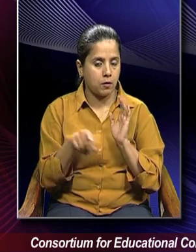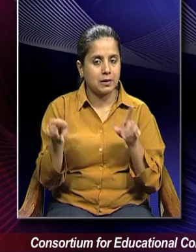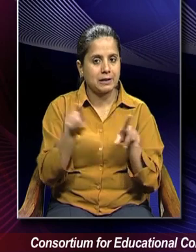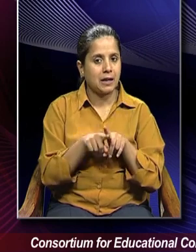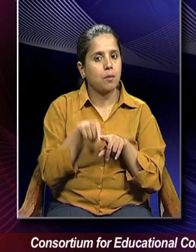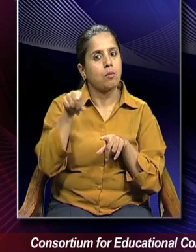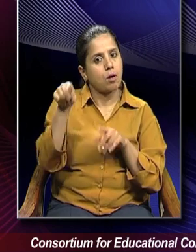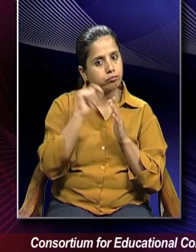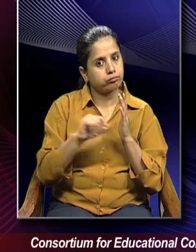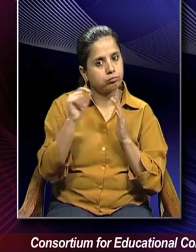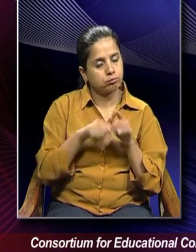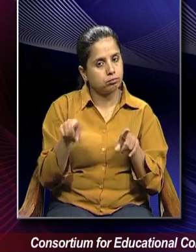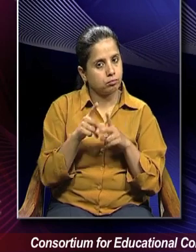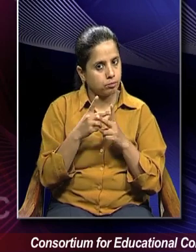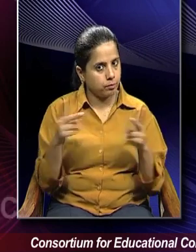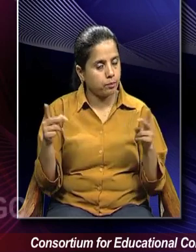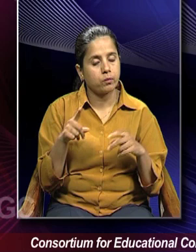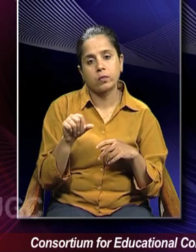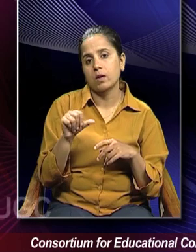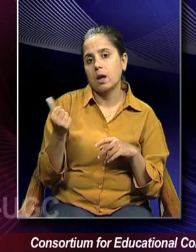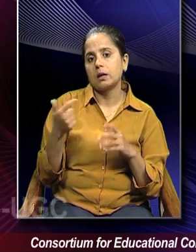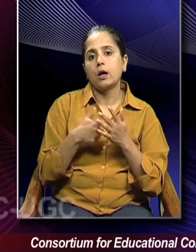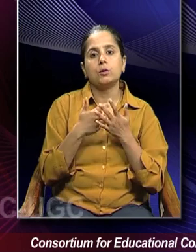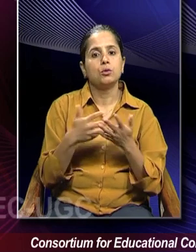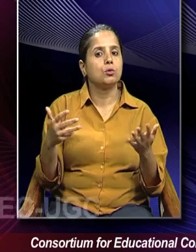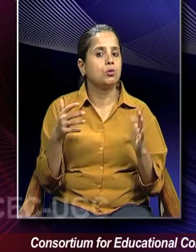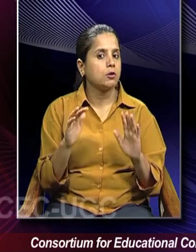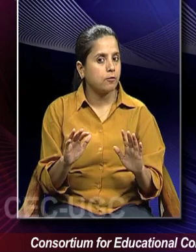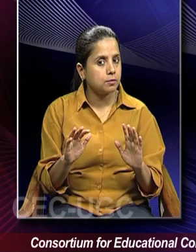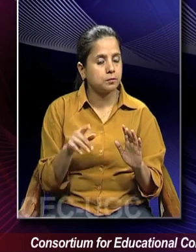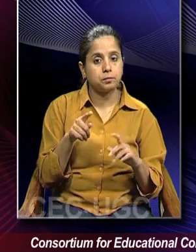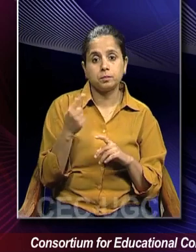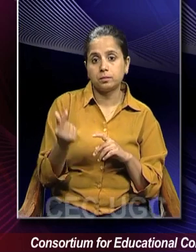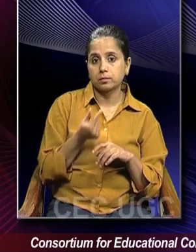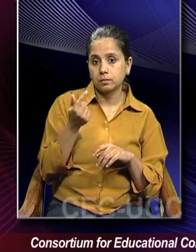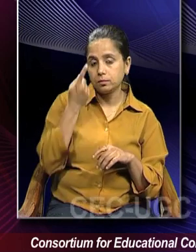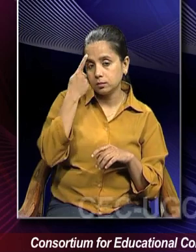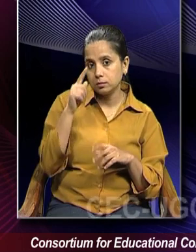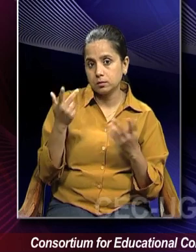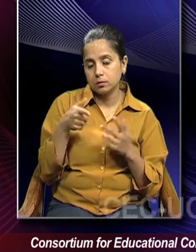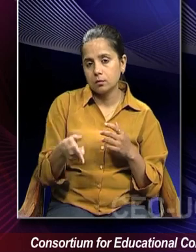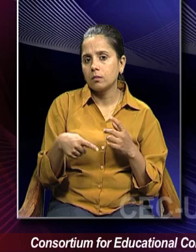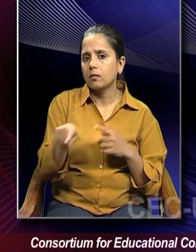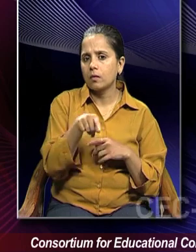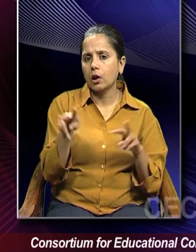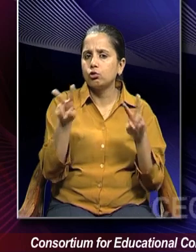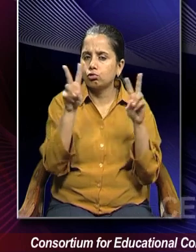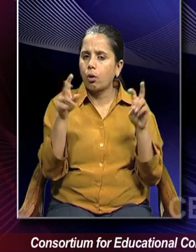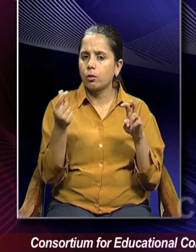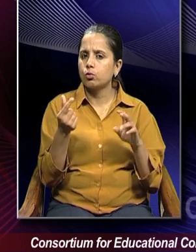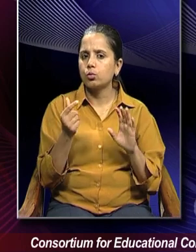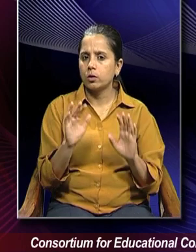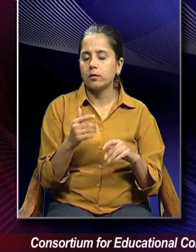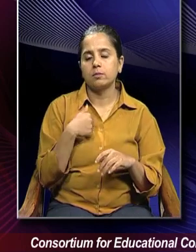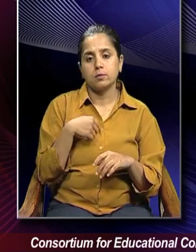author. There are other resources also which are being used for this very topic. So,